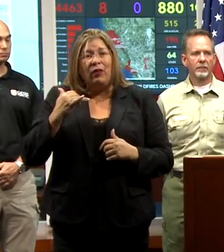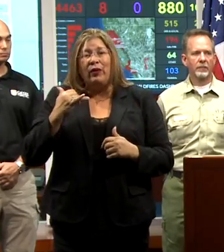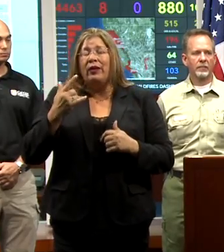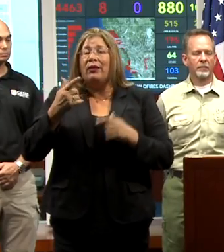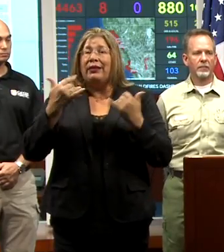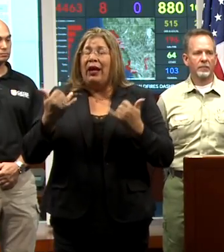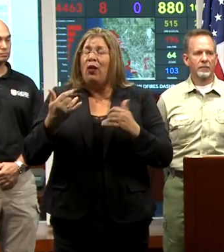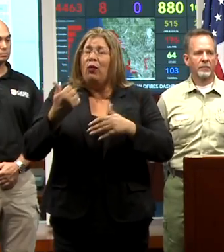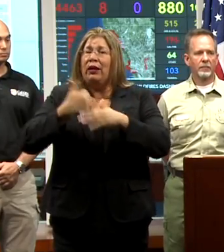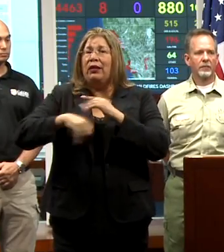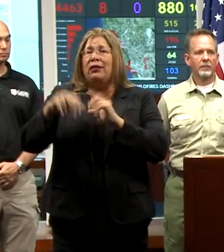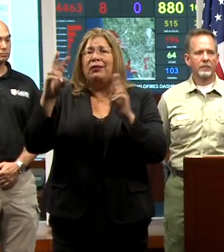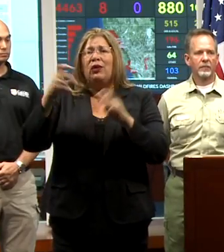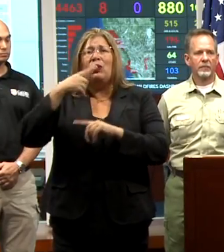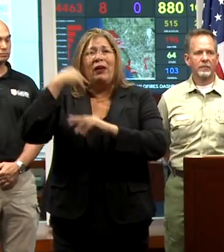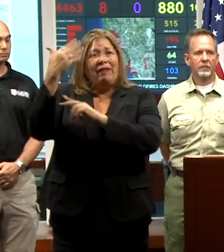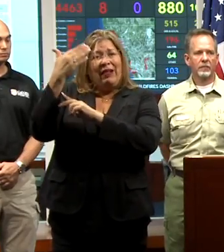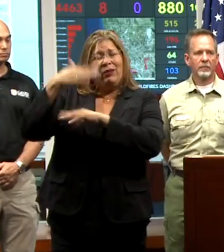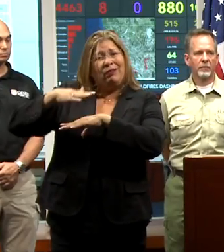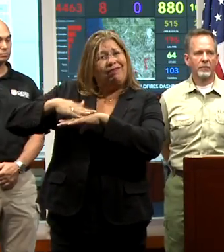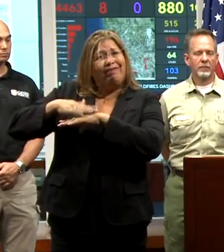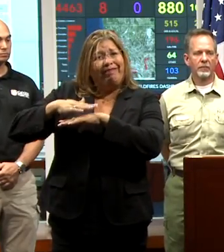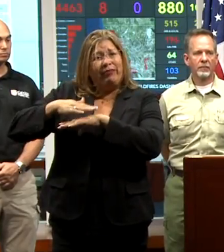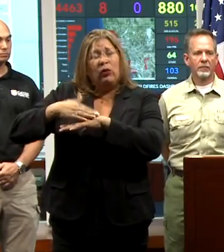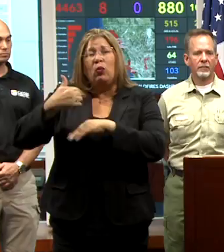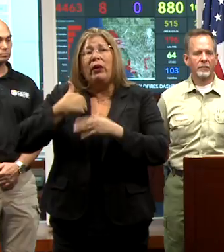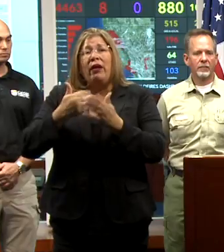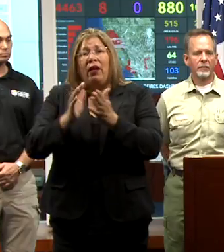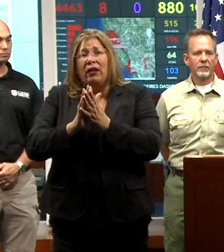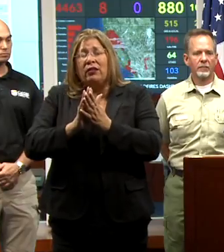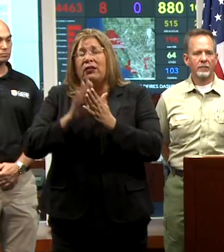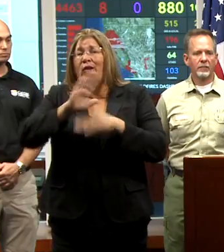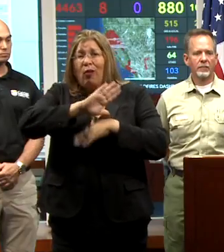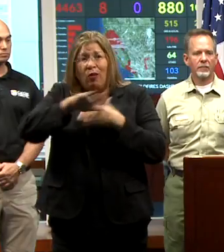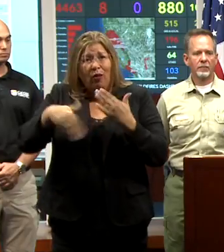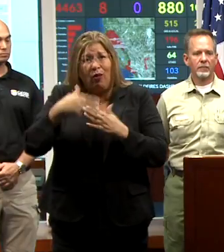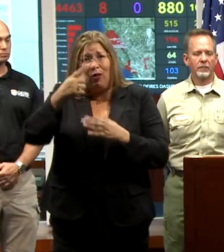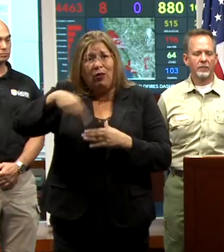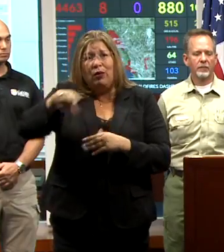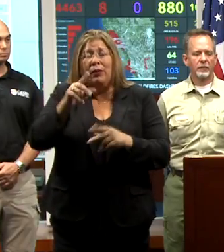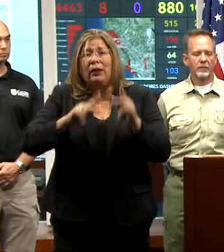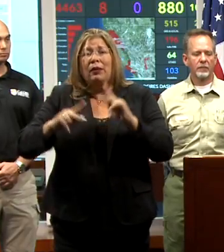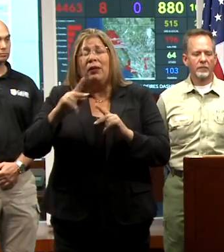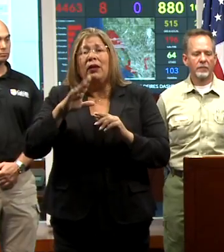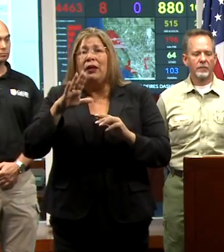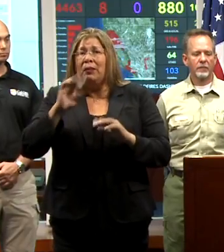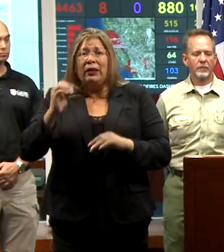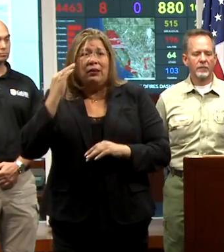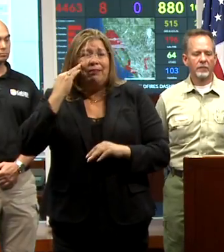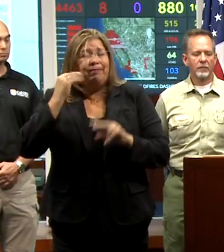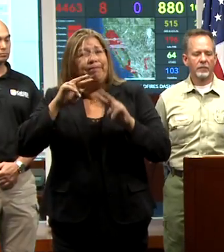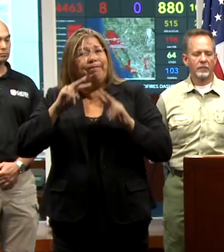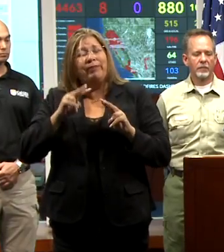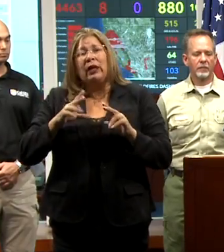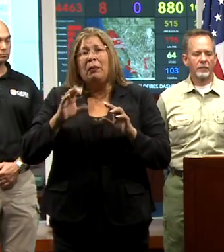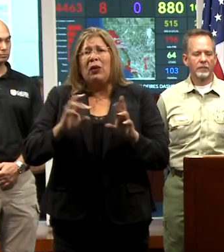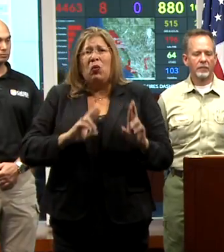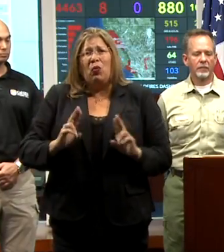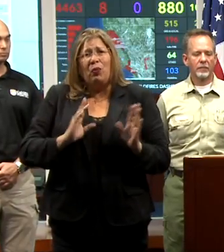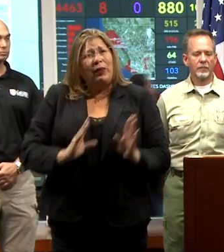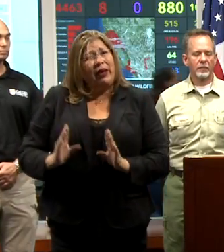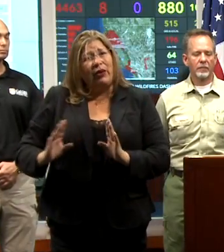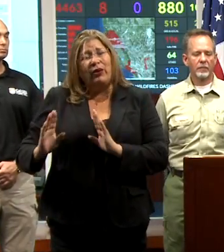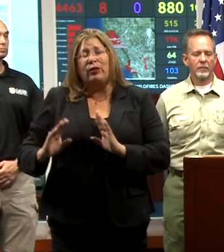under red flag conditions, that we ask all the public to be diligent, to be prepared, and